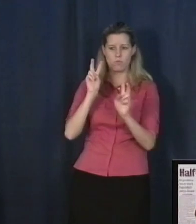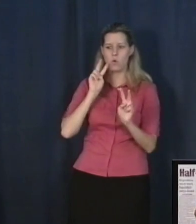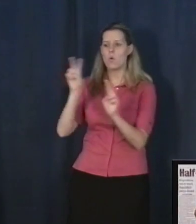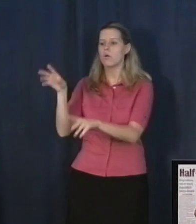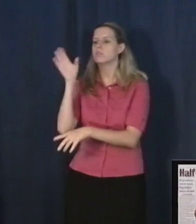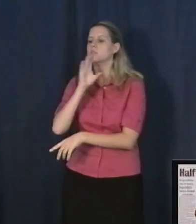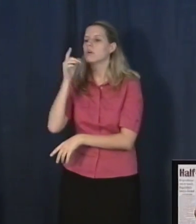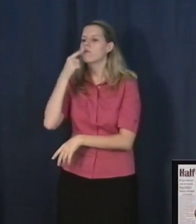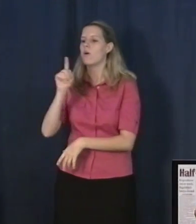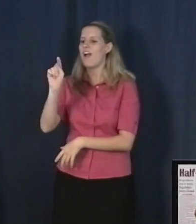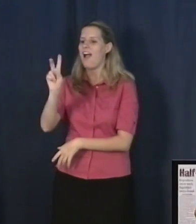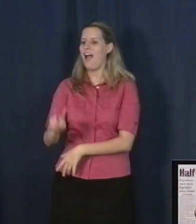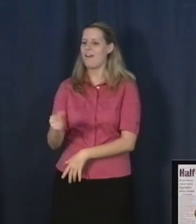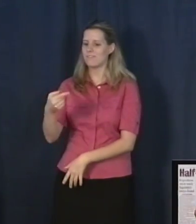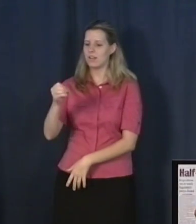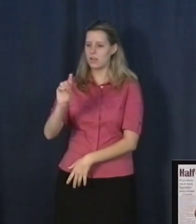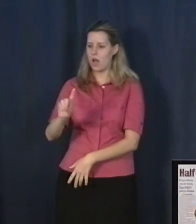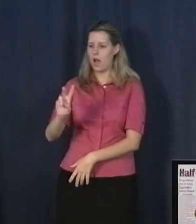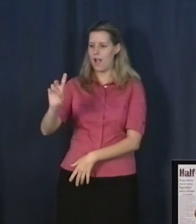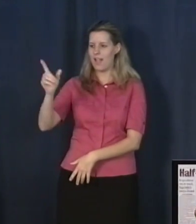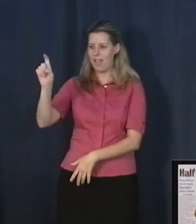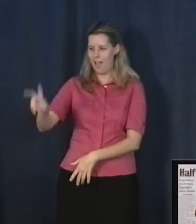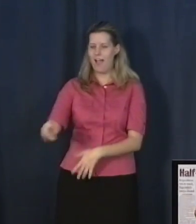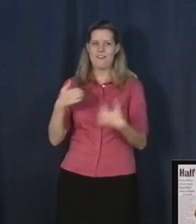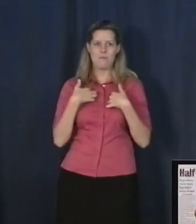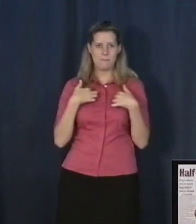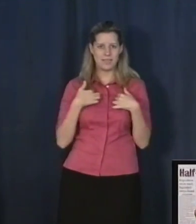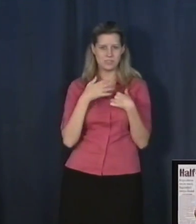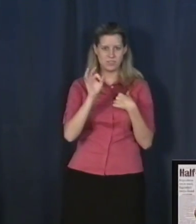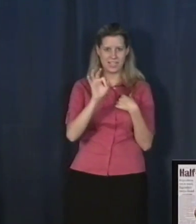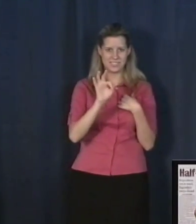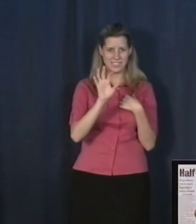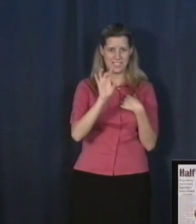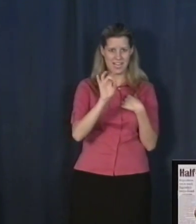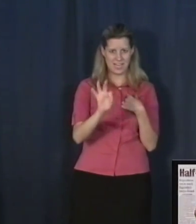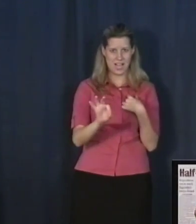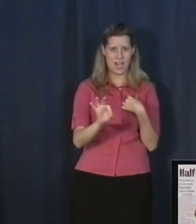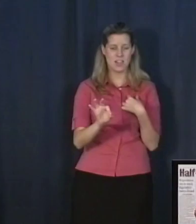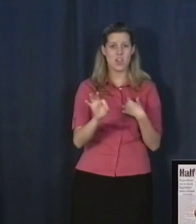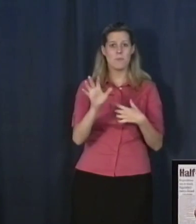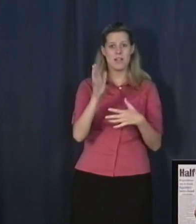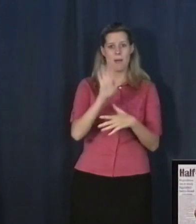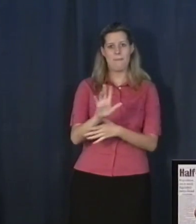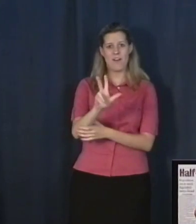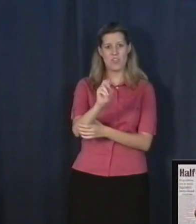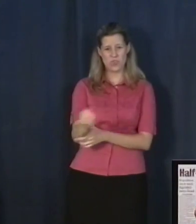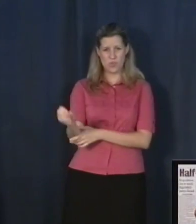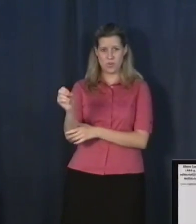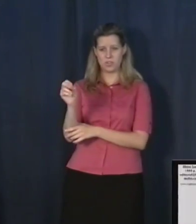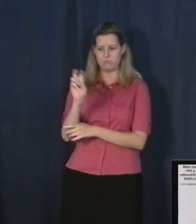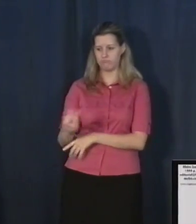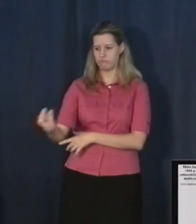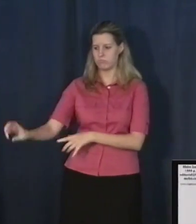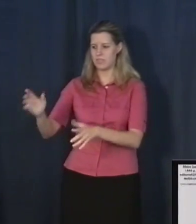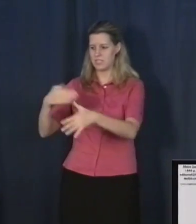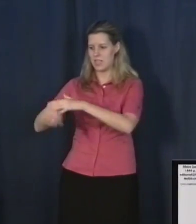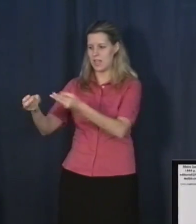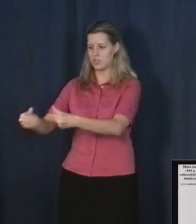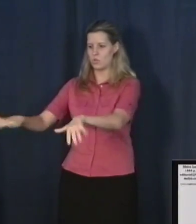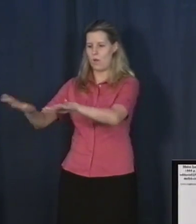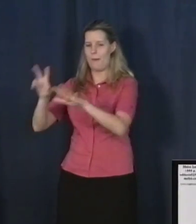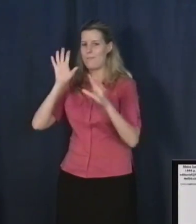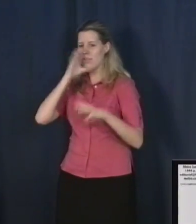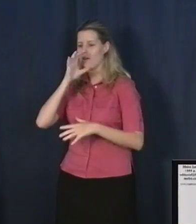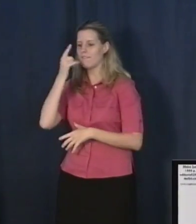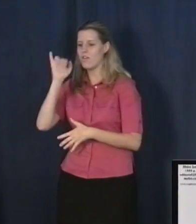half-beast, Mokele Mbembe creature. This is in 1999. There have been about 30 expeditions into that swamp looking for this critter